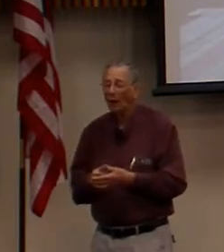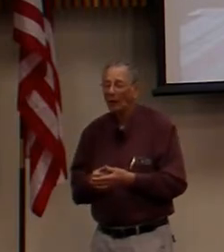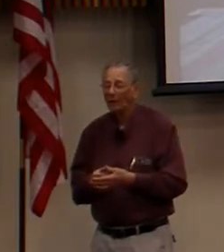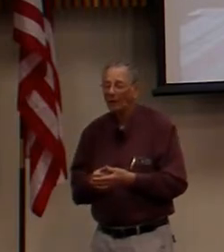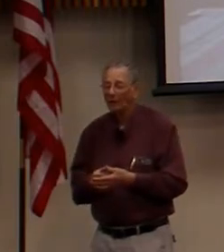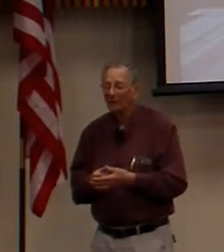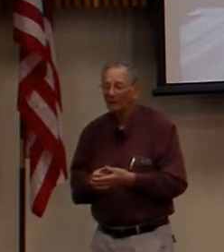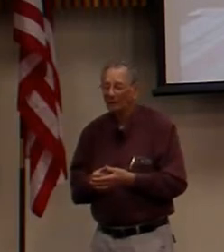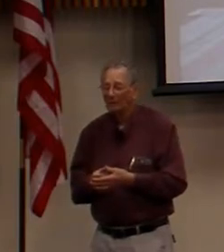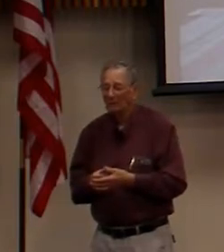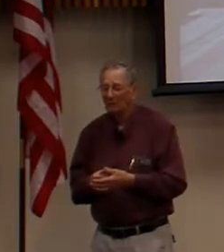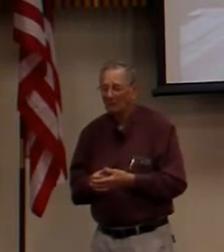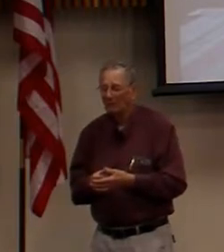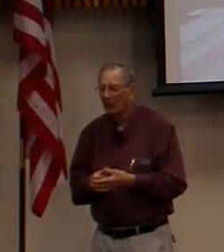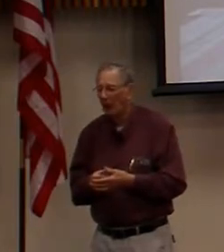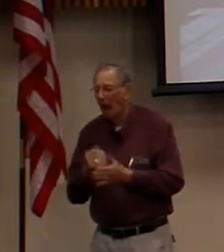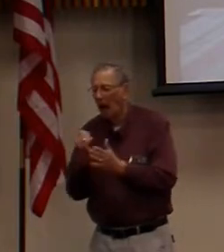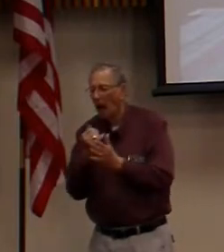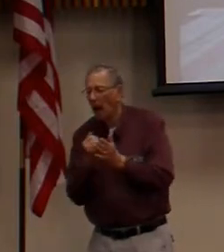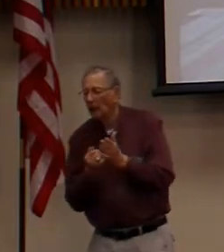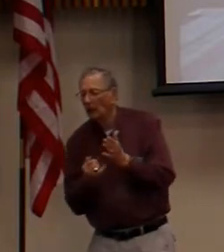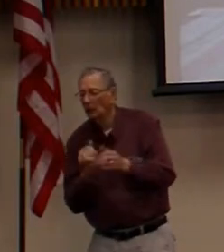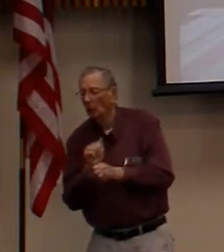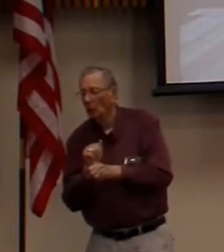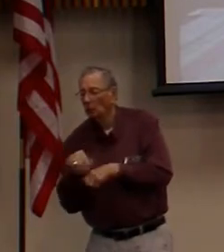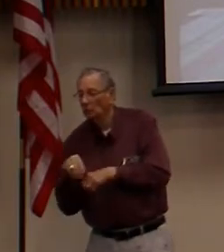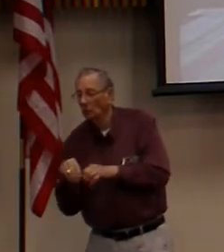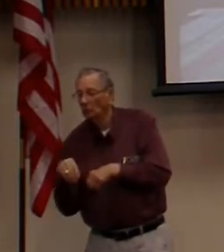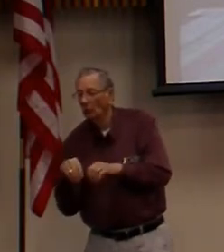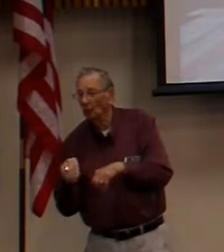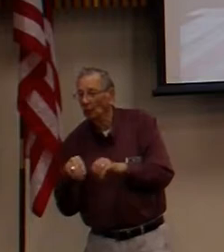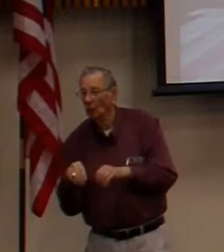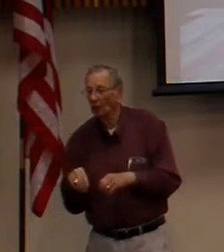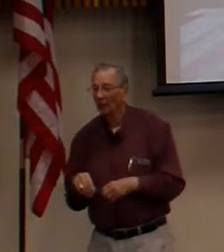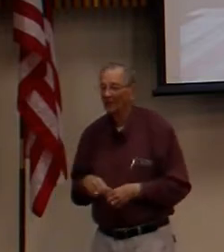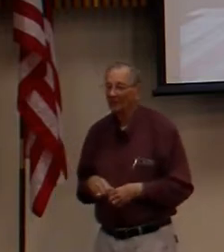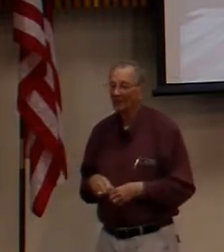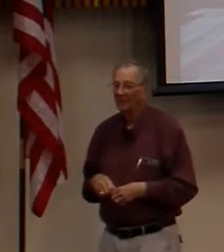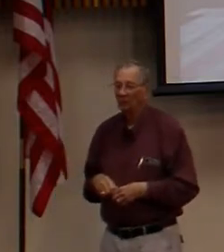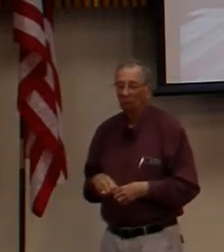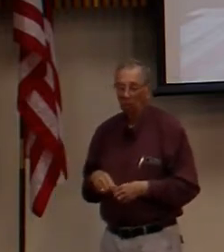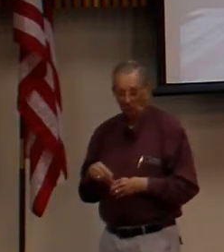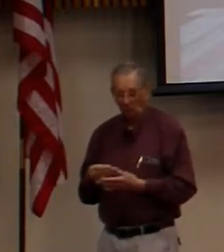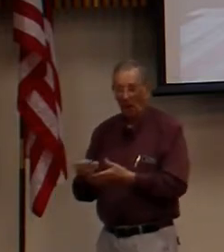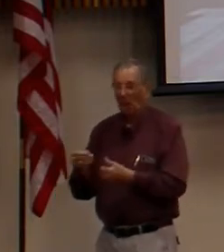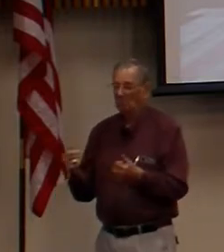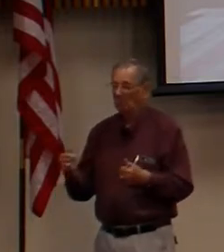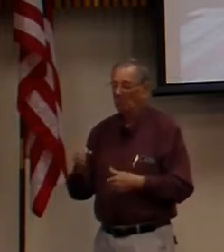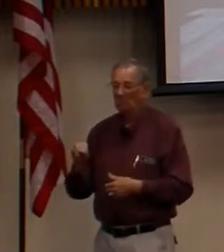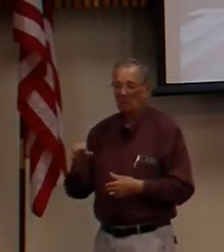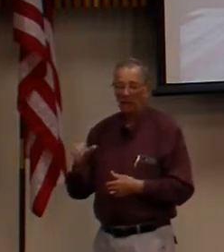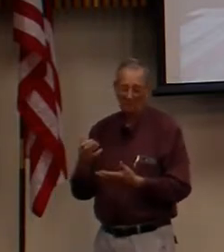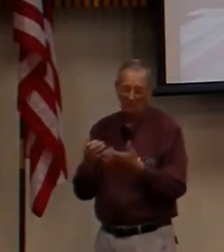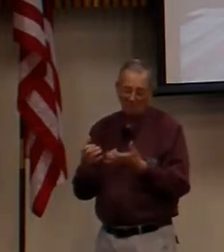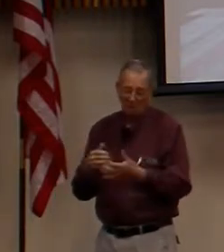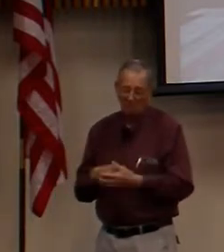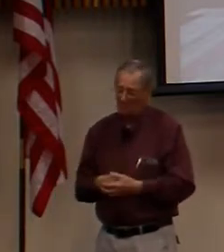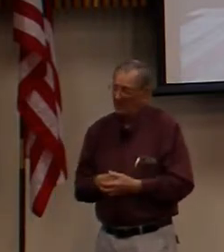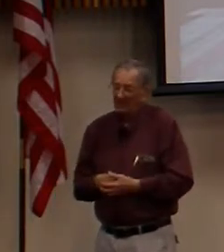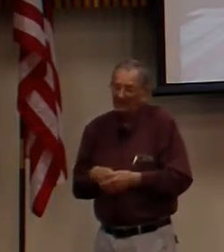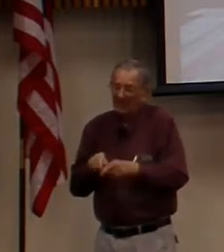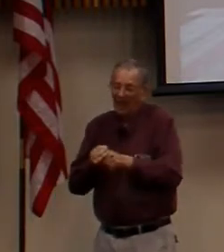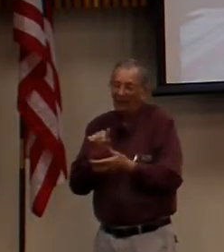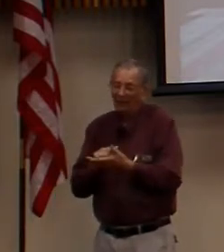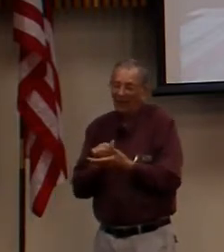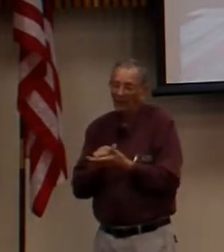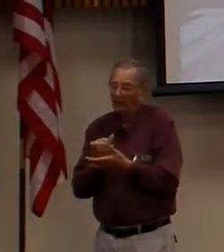know, artistic works are being sold, and knickknacks you can buy. I mean, that's what this place is like in the Colonial